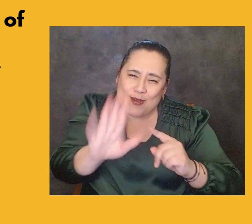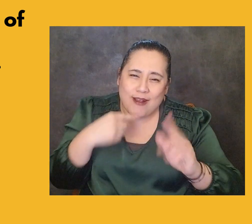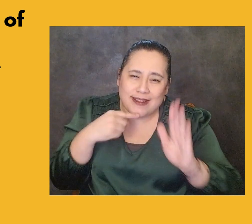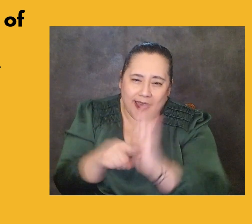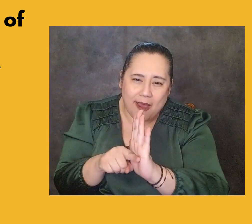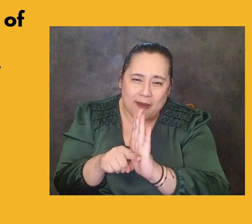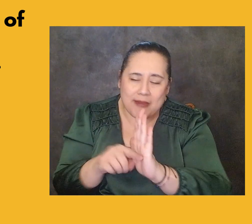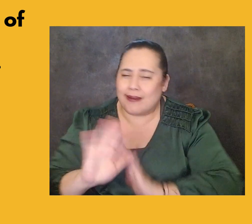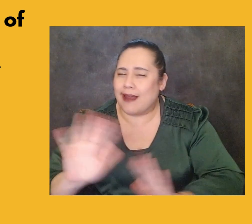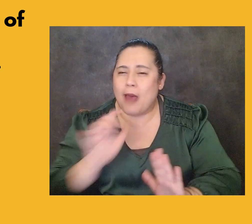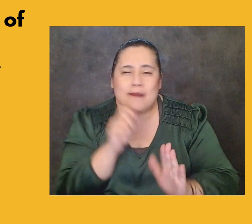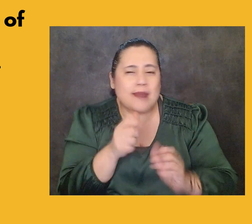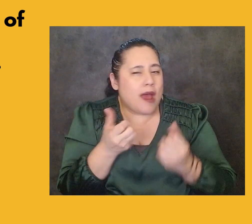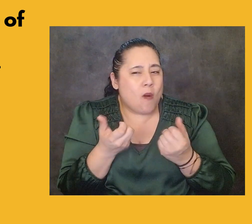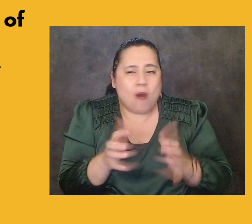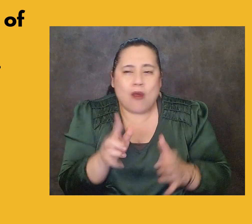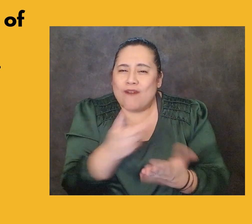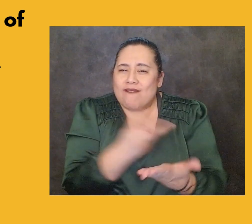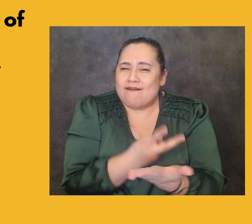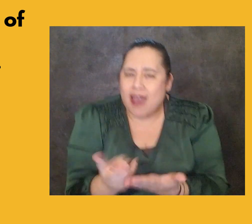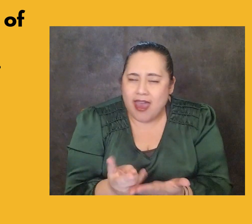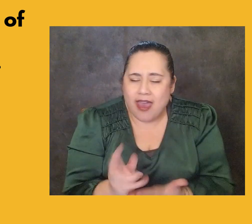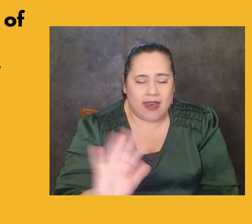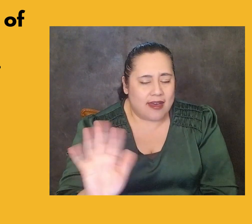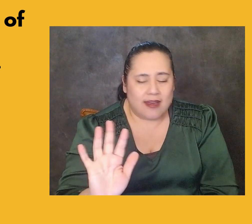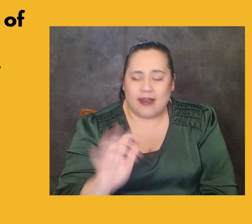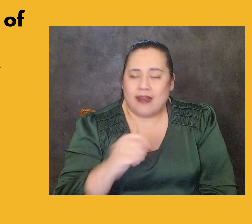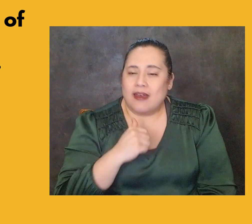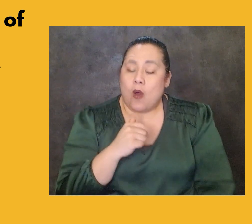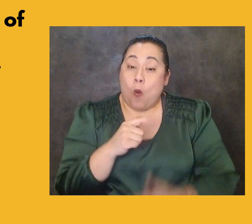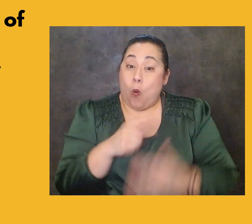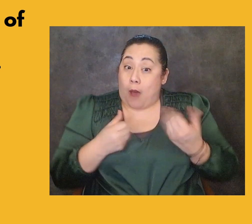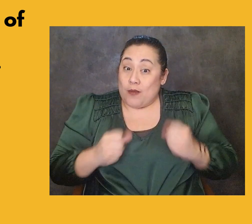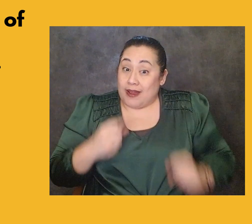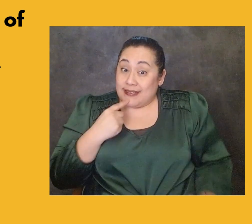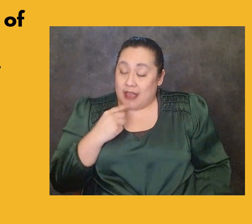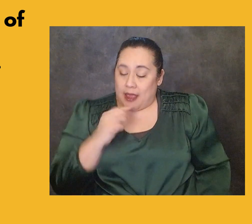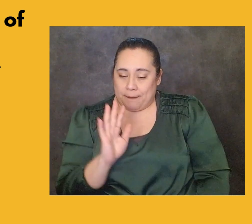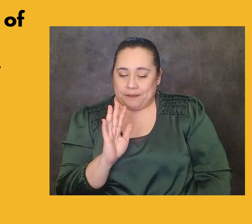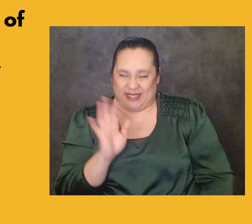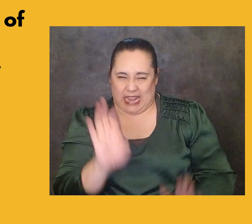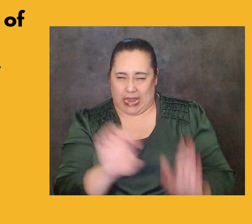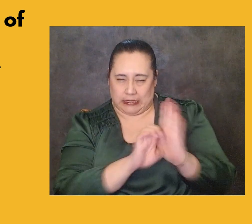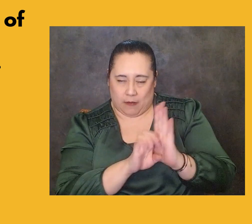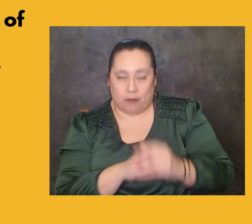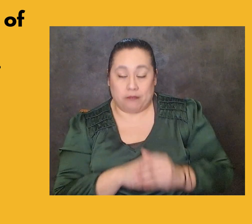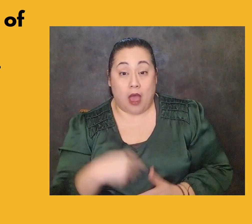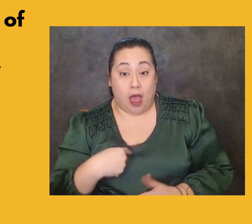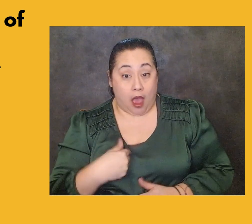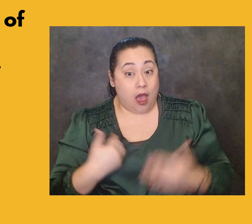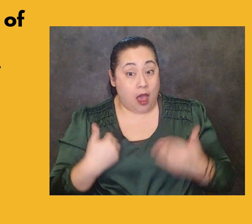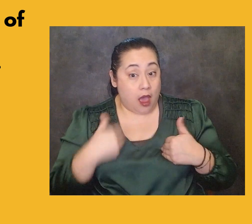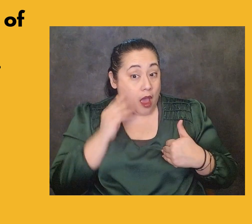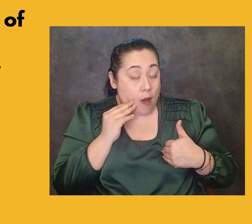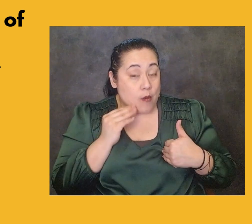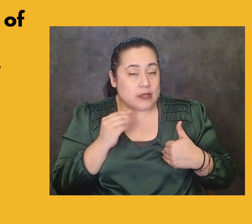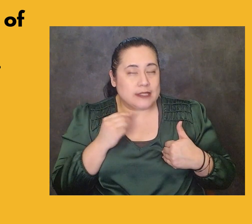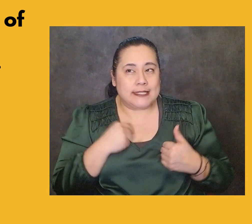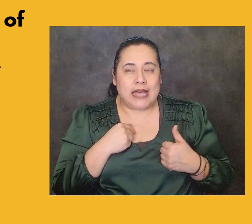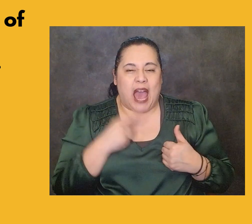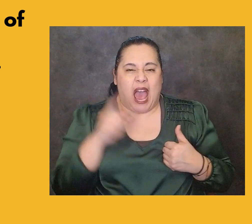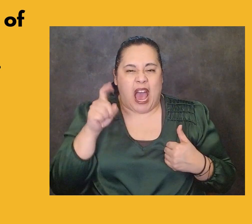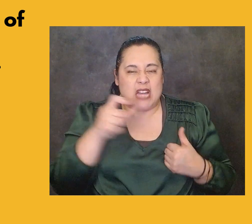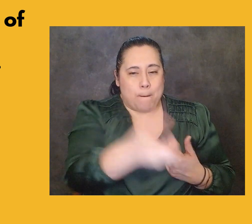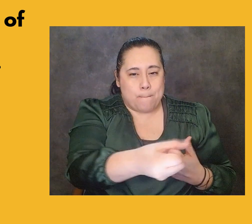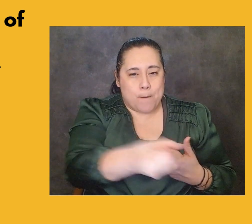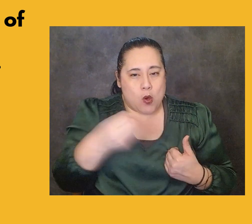assignments. I don't want you to fail. What I'm trying to say is, let me give you an example. I experienced a